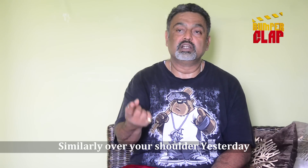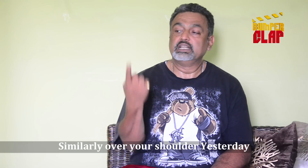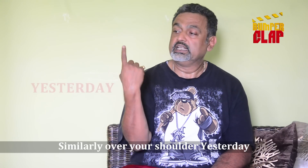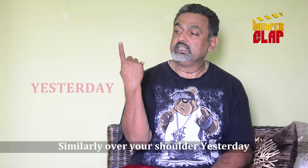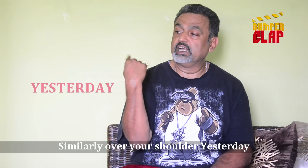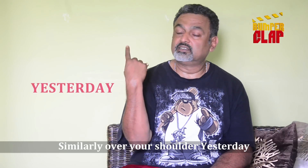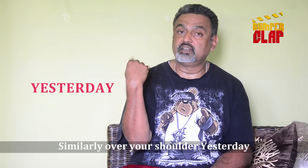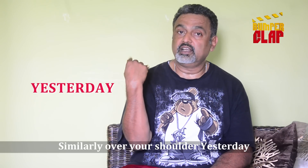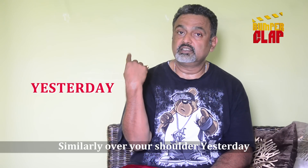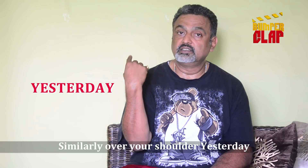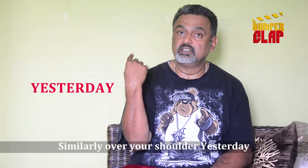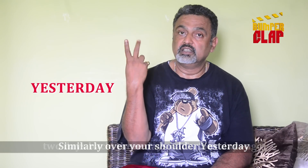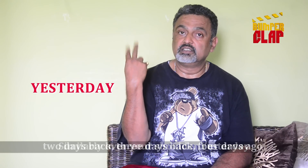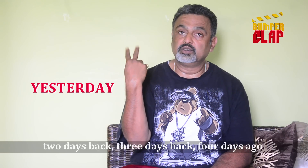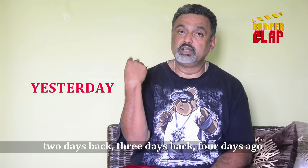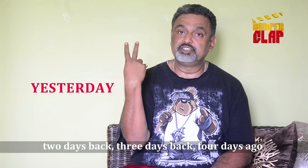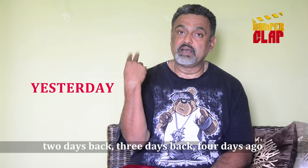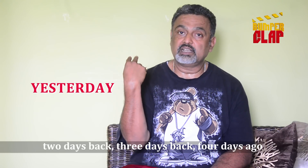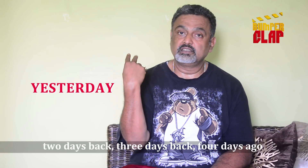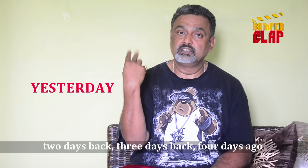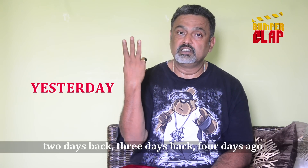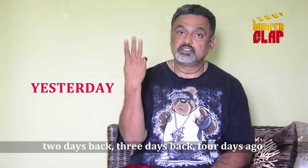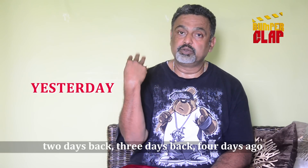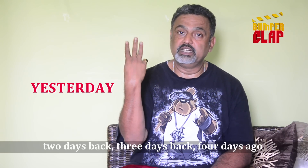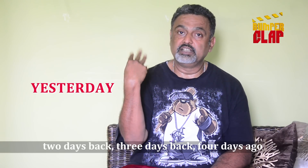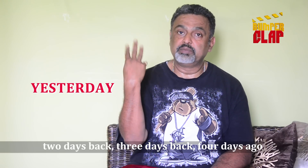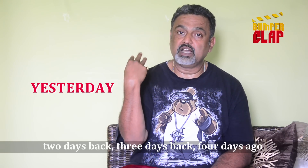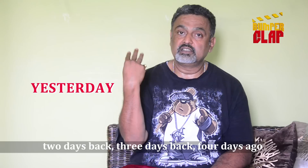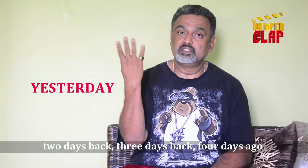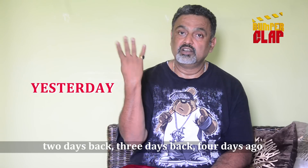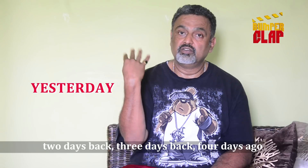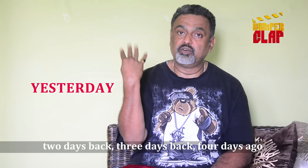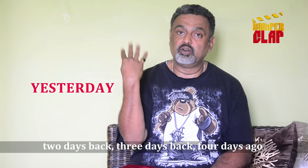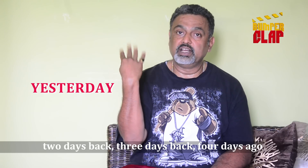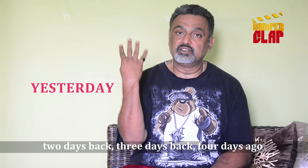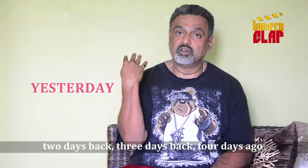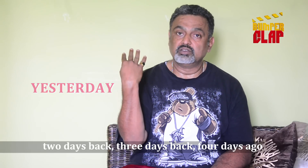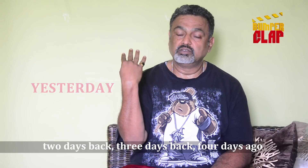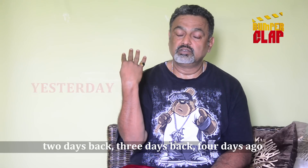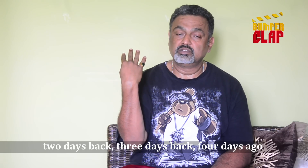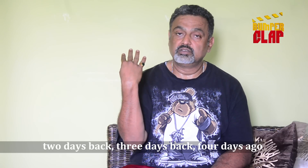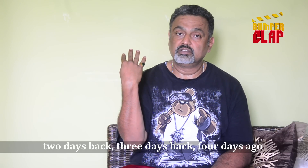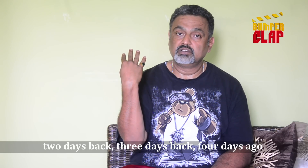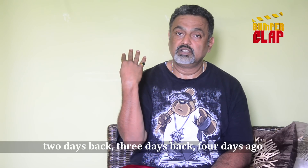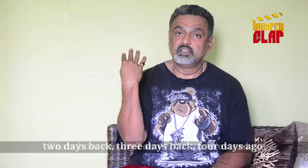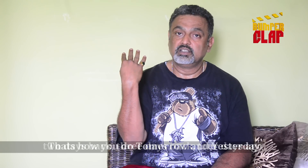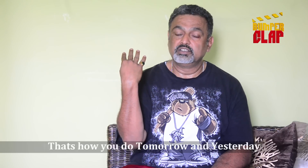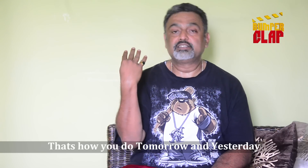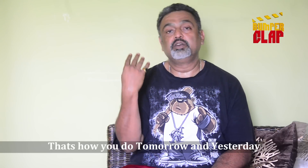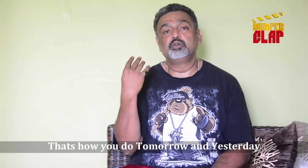yesterday two days back three days back four days ago that's how you